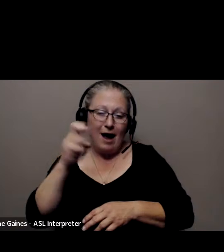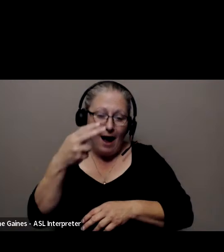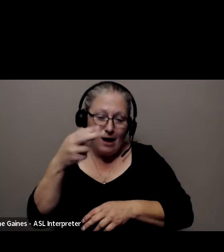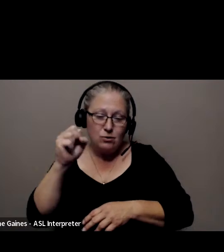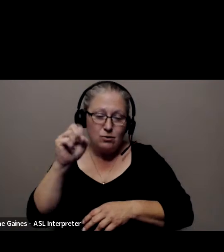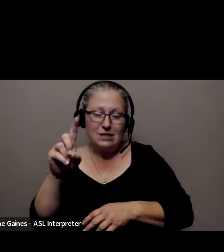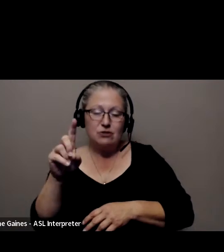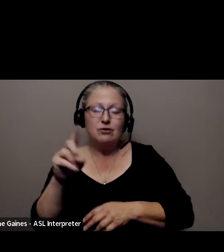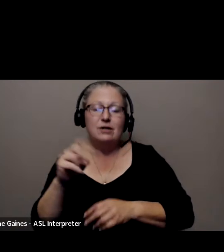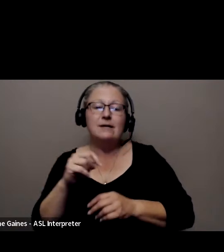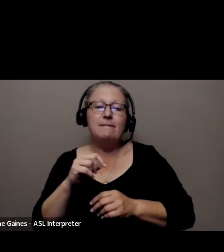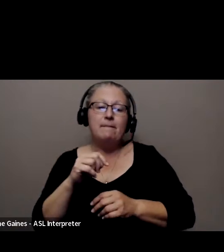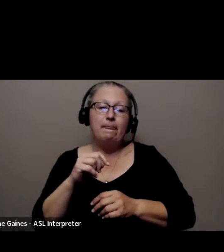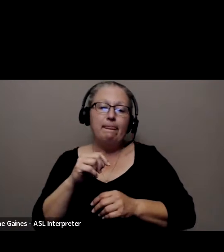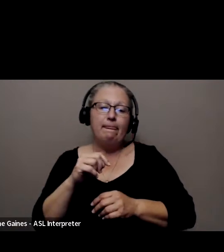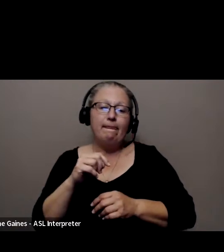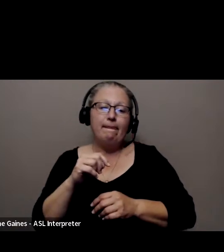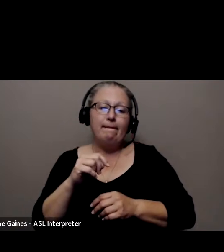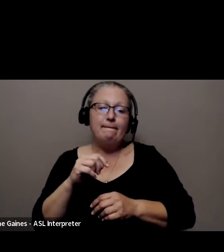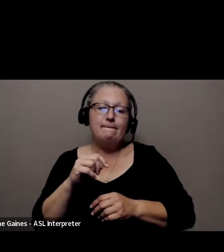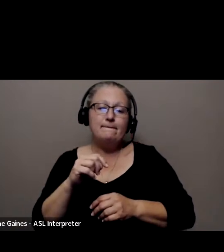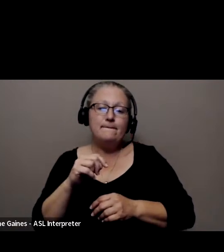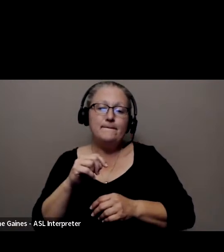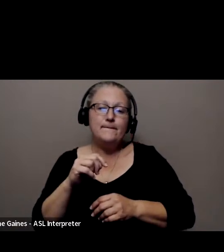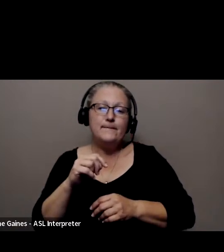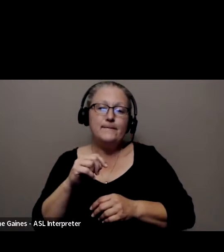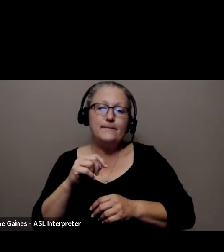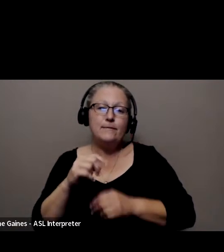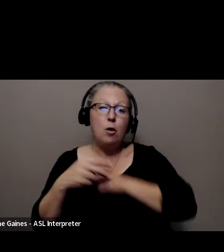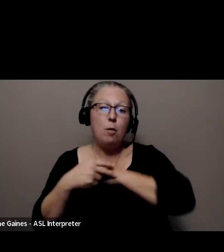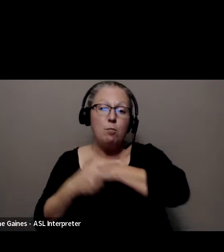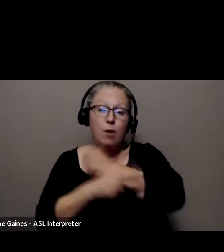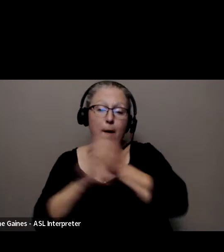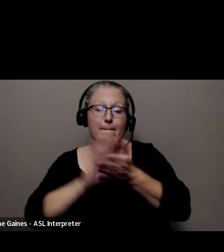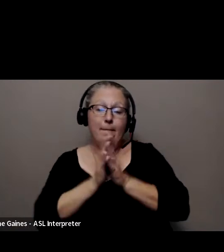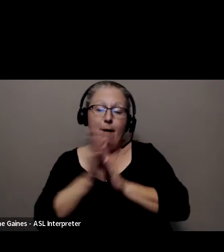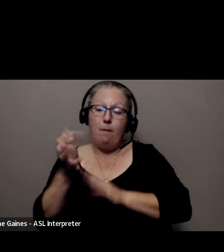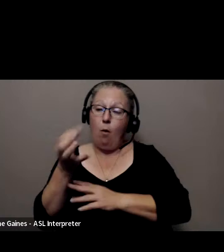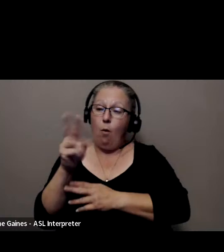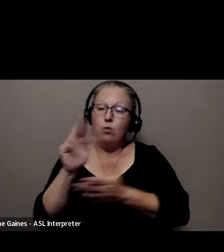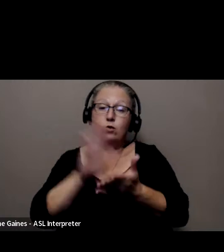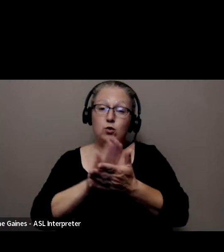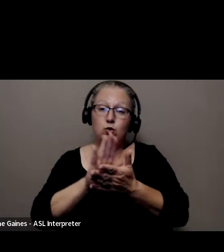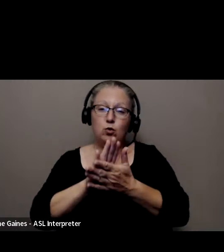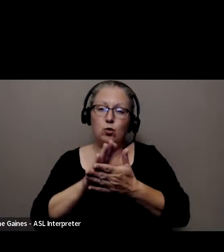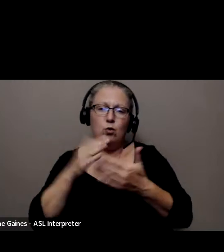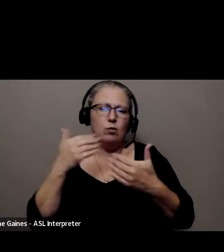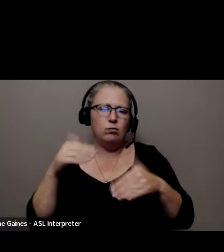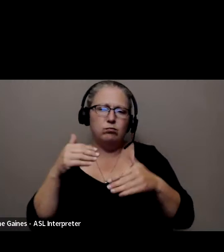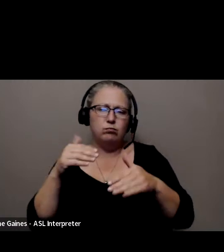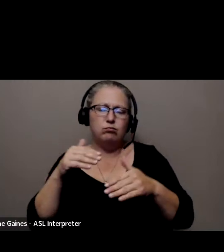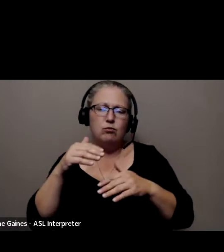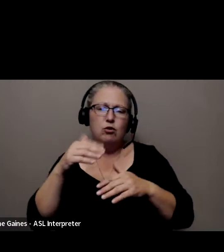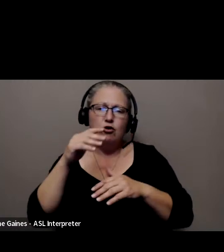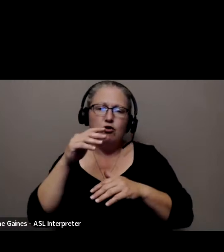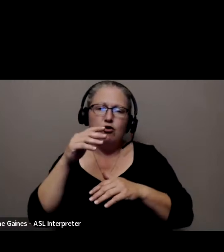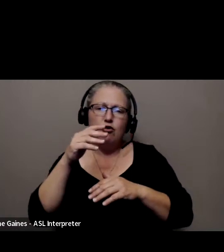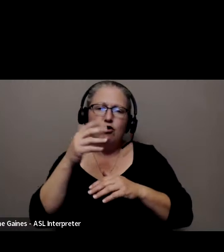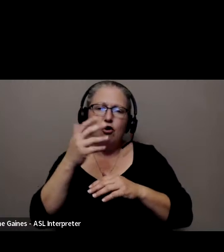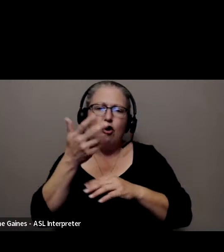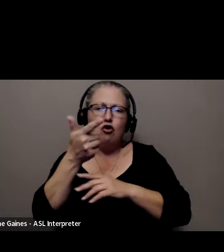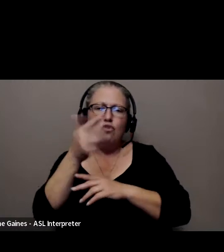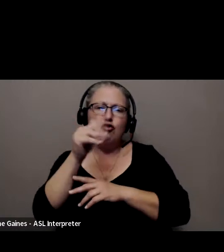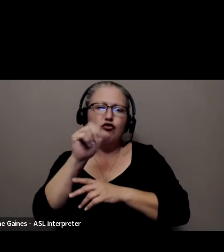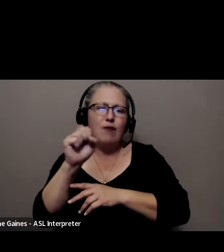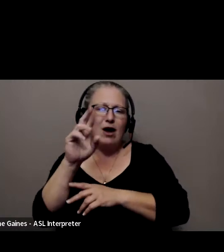District. This is truly, Bridge becoming its own school is such a grassroots effort. Dr. Shulman